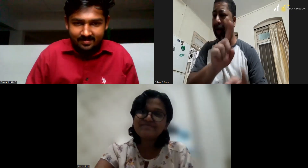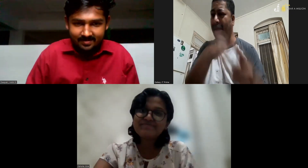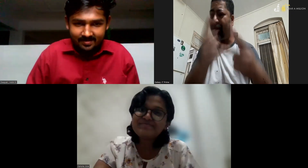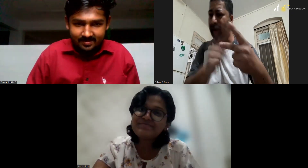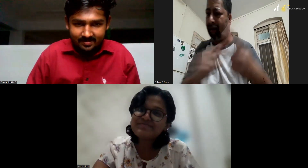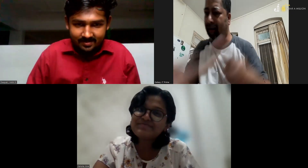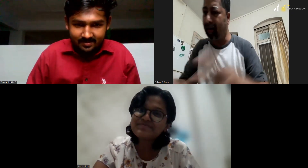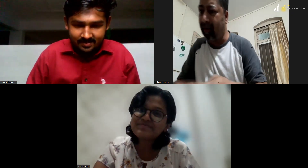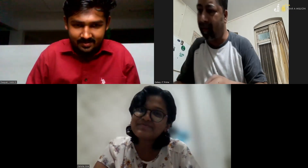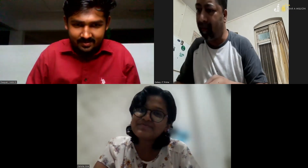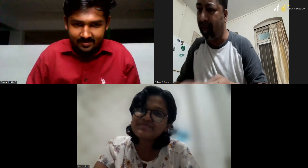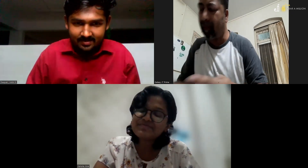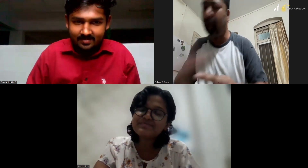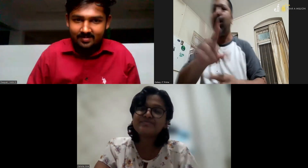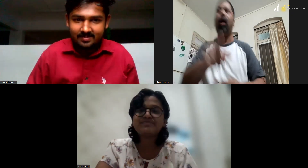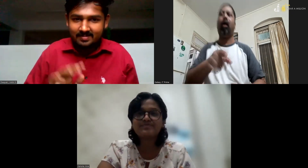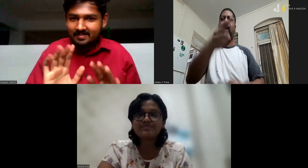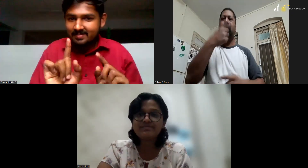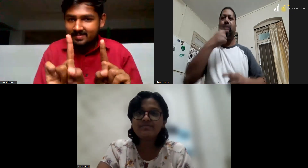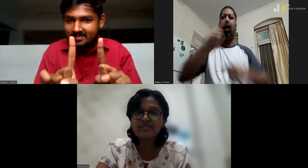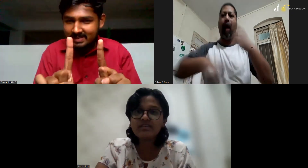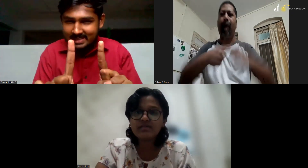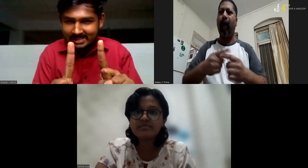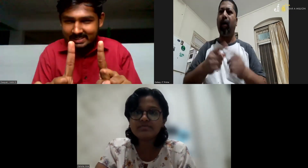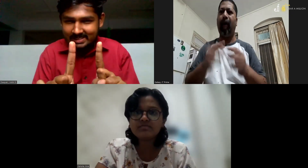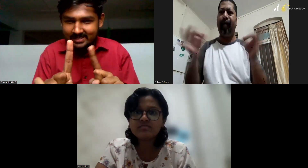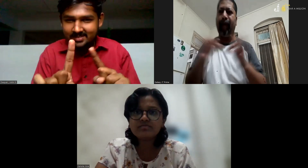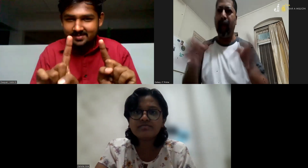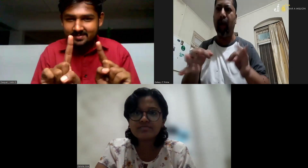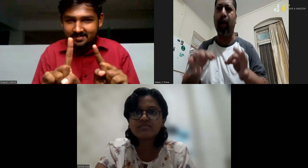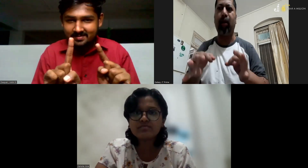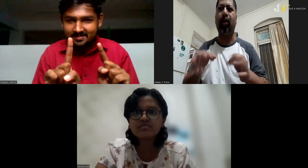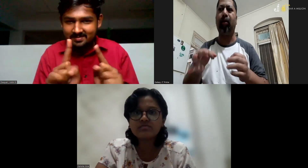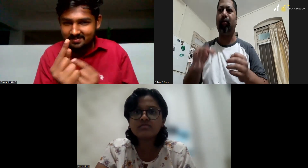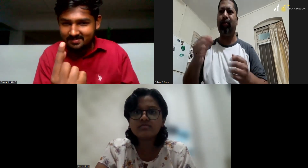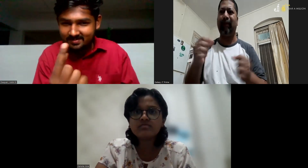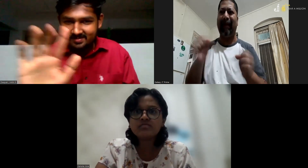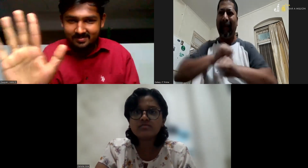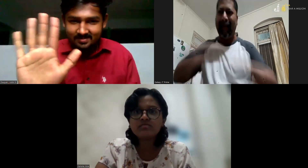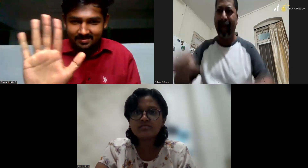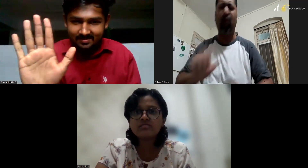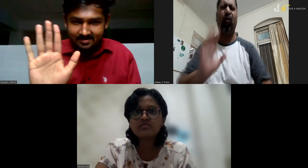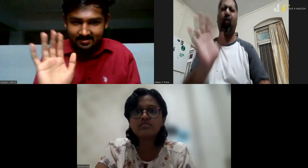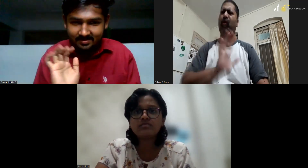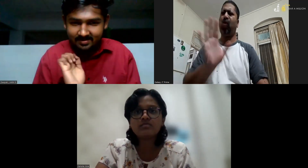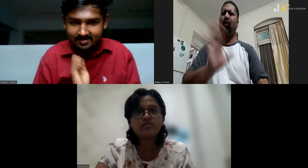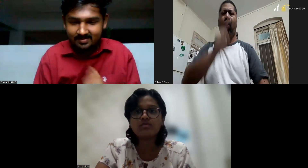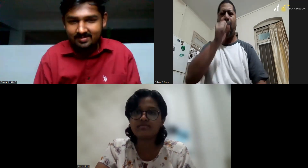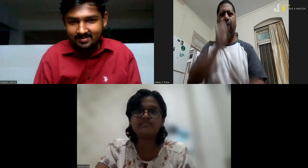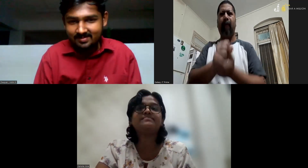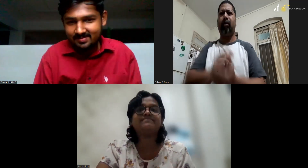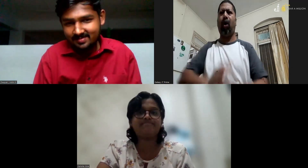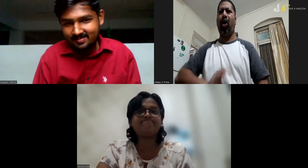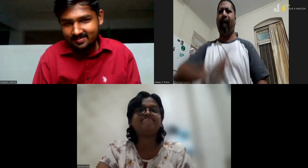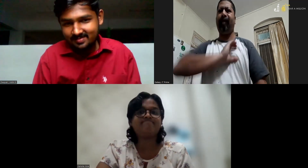experience. And one more thing, I noted something. Just a minute. Wait a minute, please. Wait a minute. Hi. Hey,